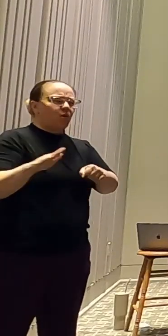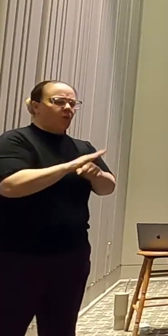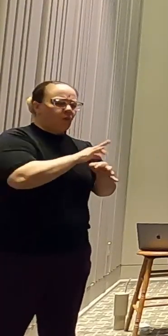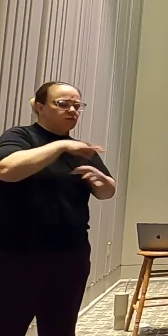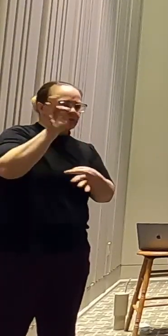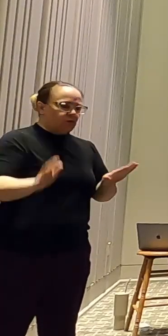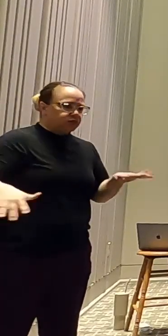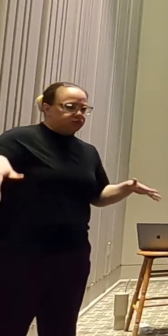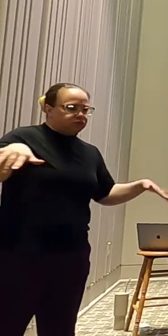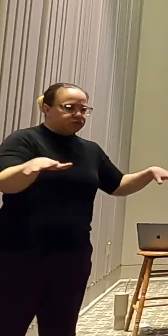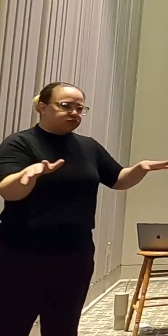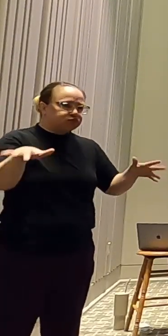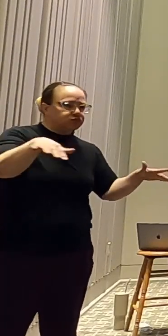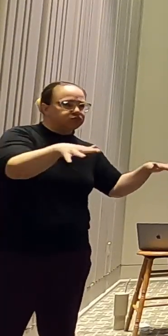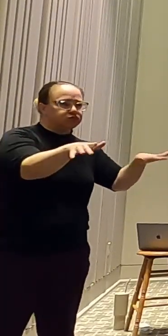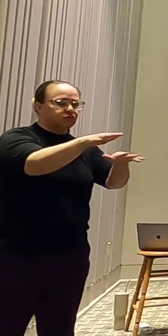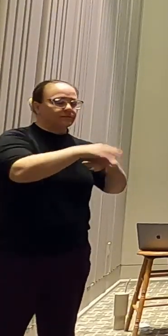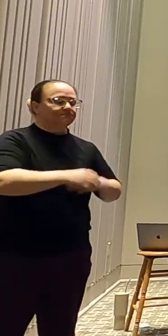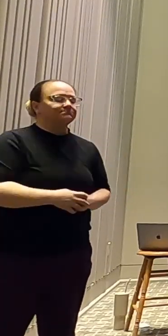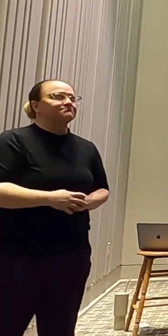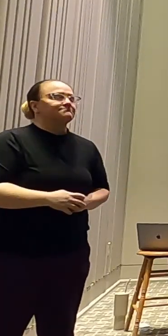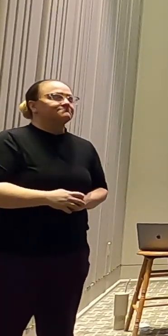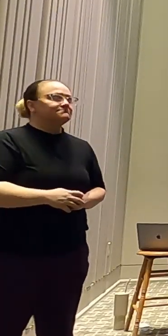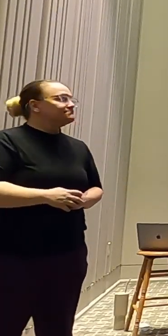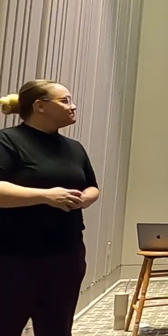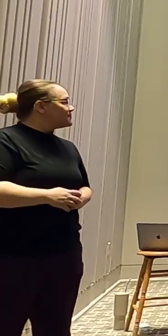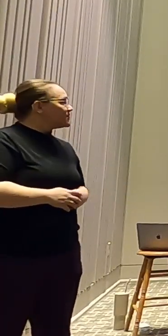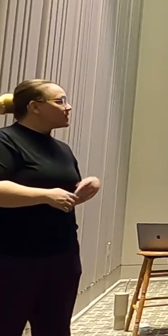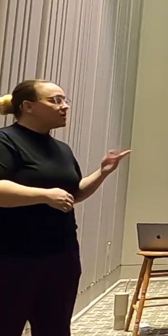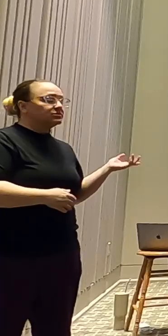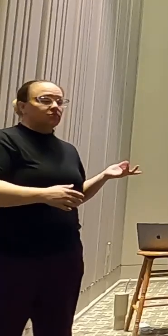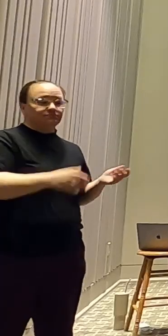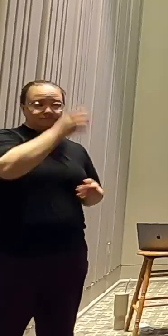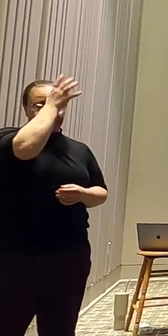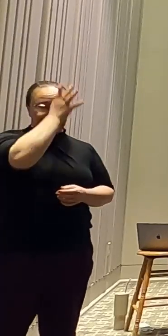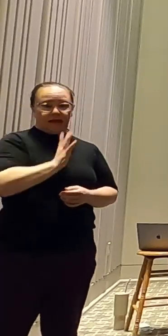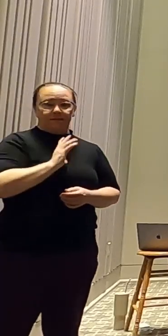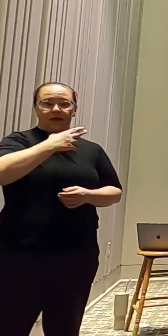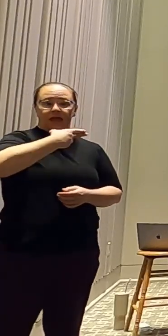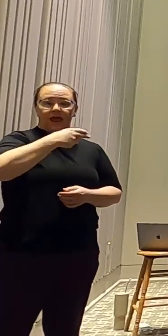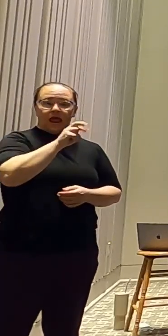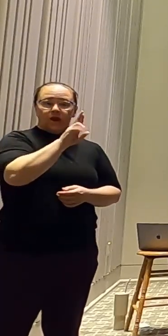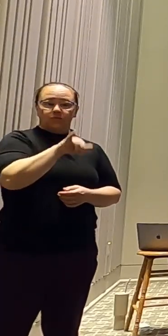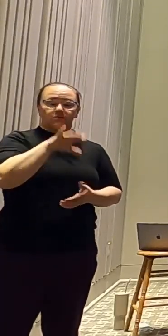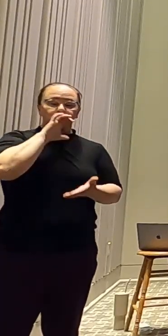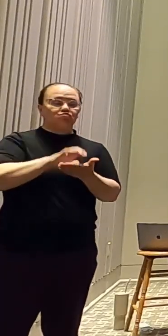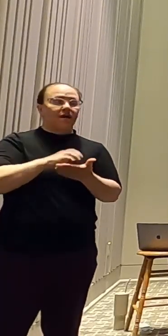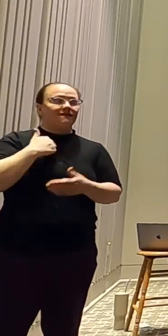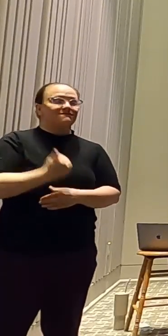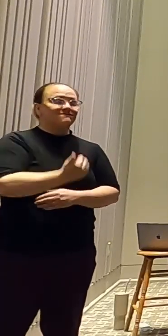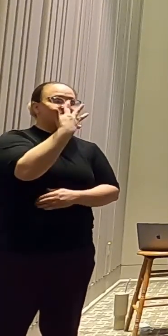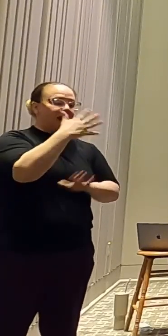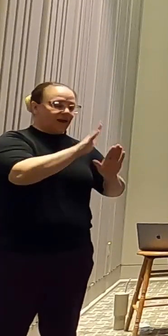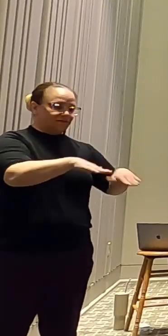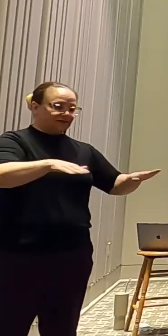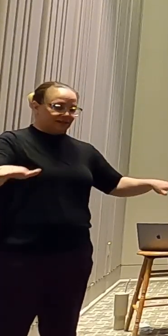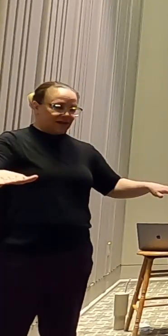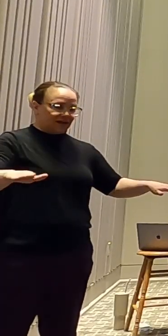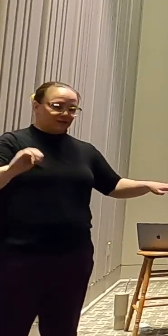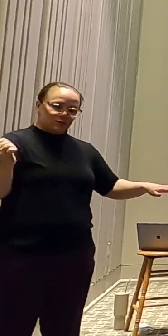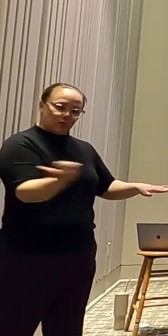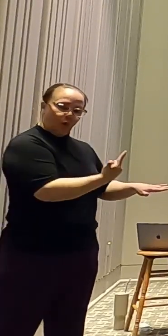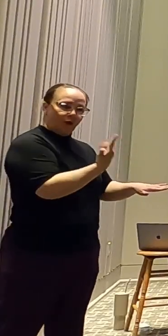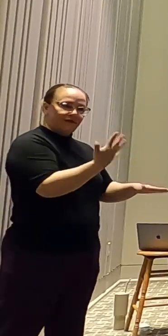experience. So Henry Hunt and his wife had 5 children, all of whom ended up becoming artists. Henry